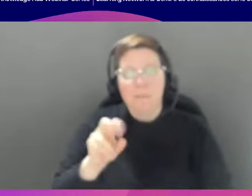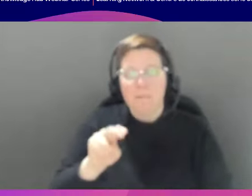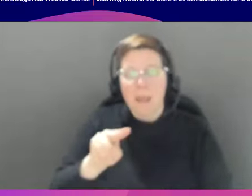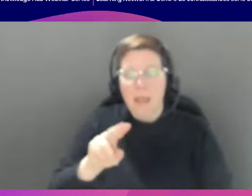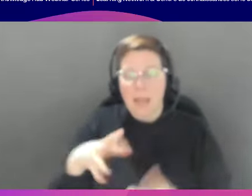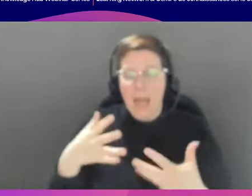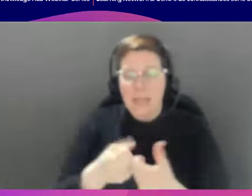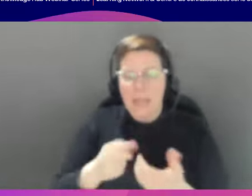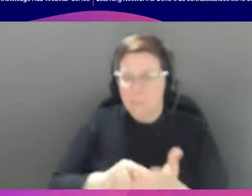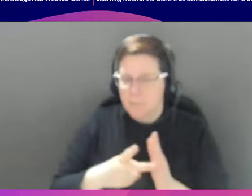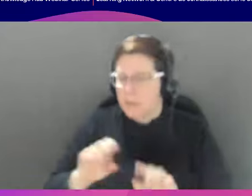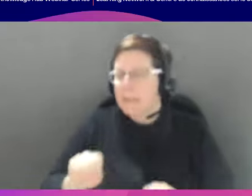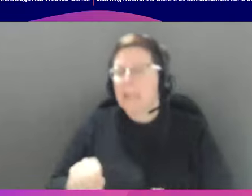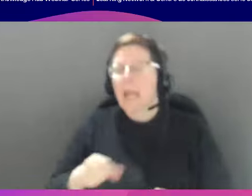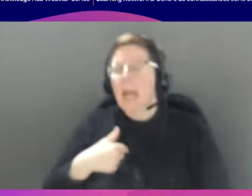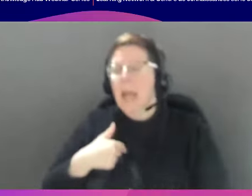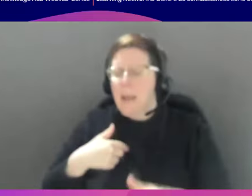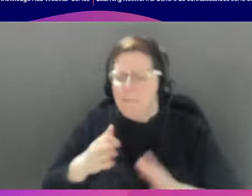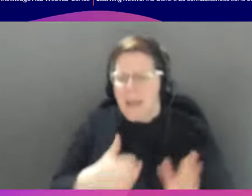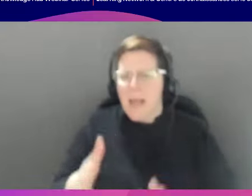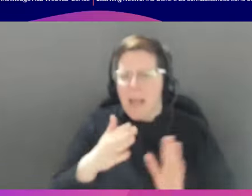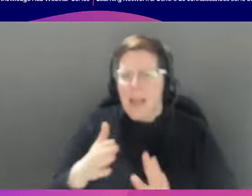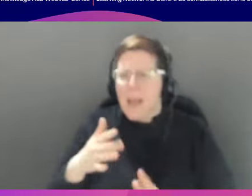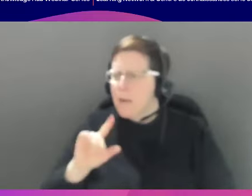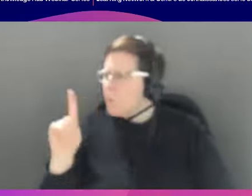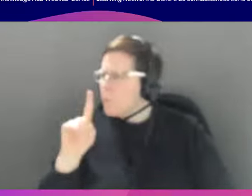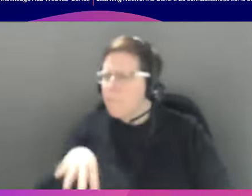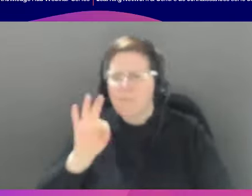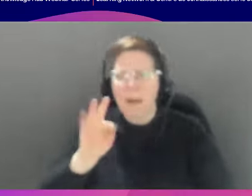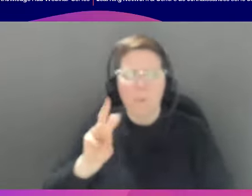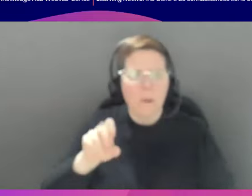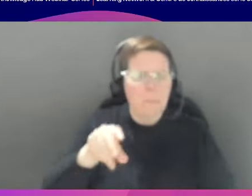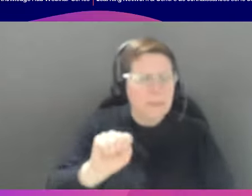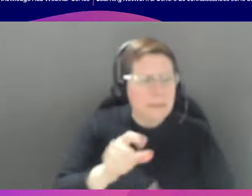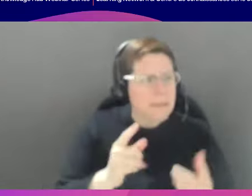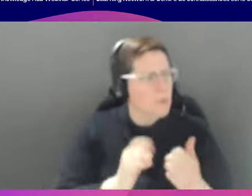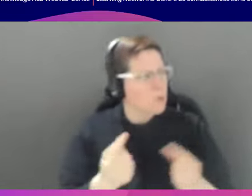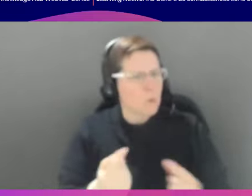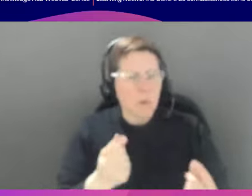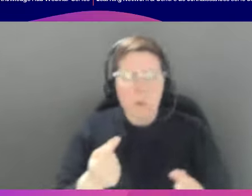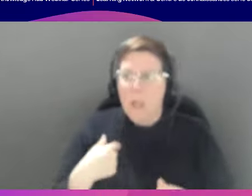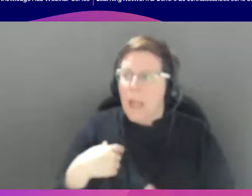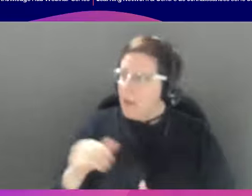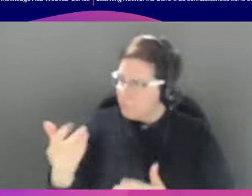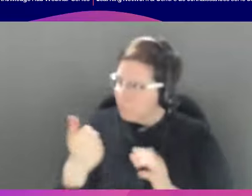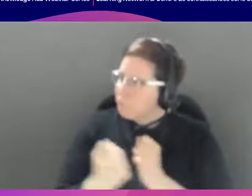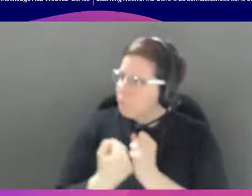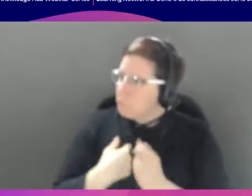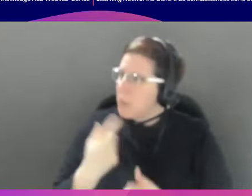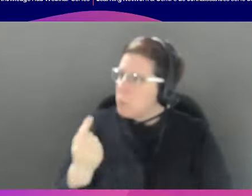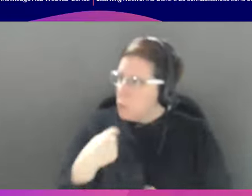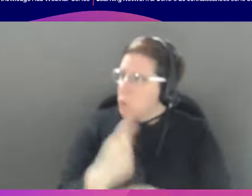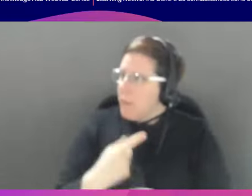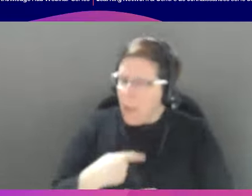to plan and gain access to different weapons, different tools for their attack, and gain affirmation that going through with a